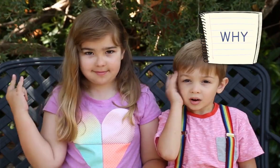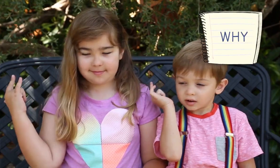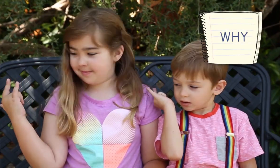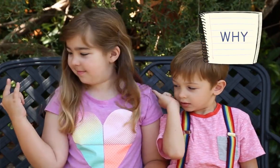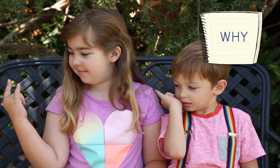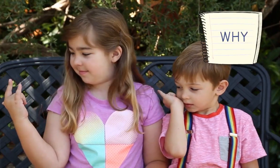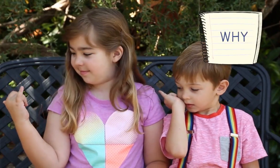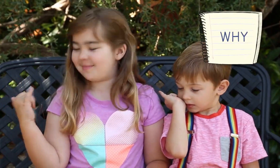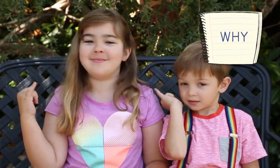Why?